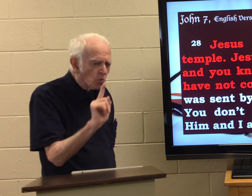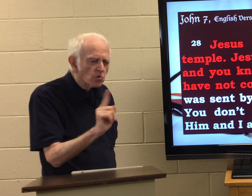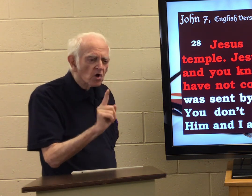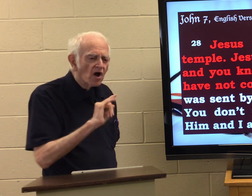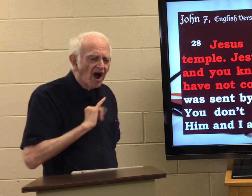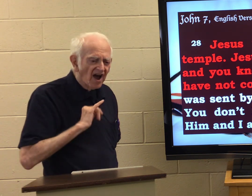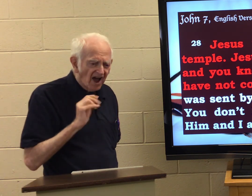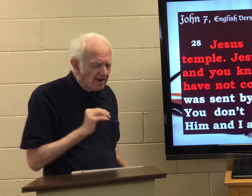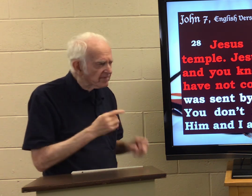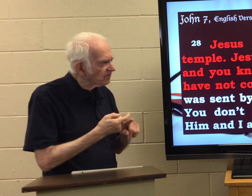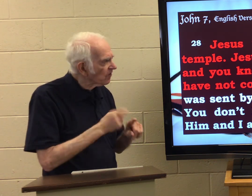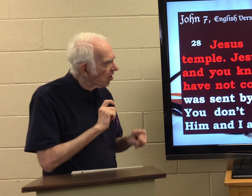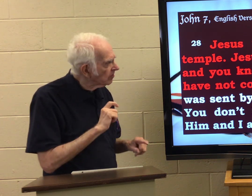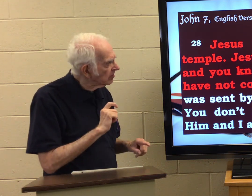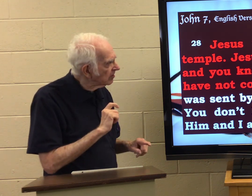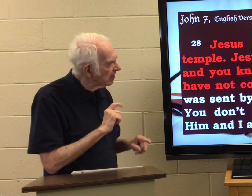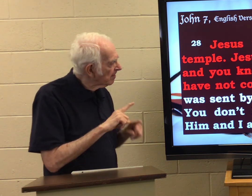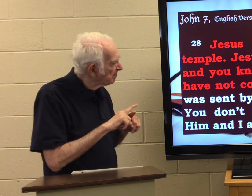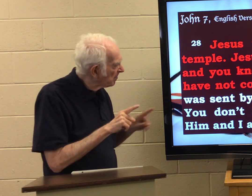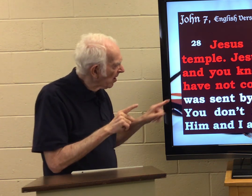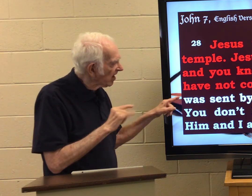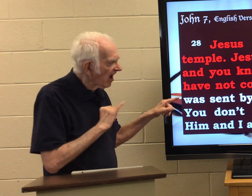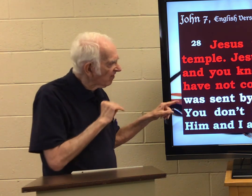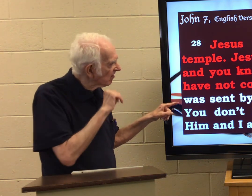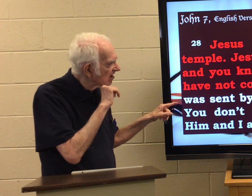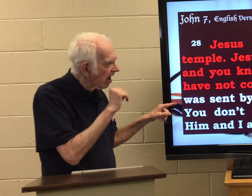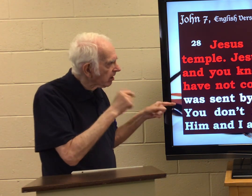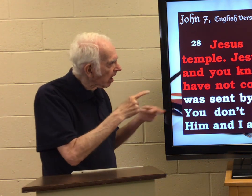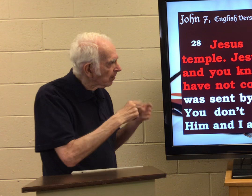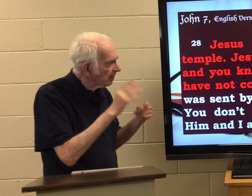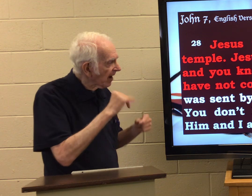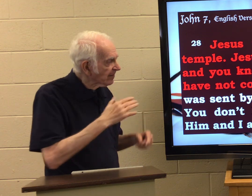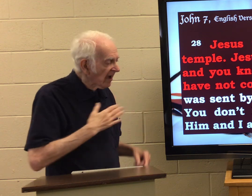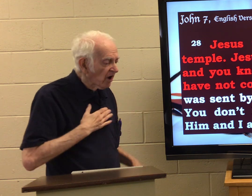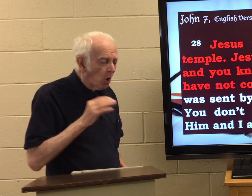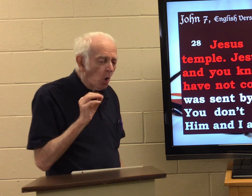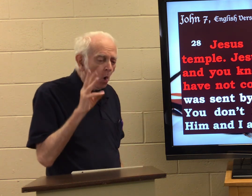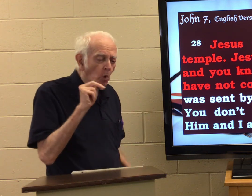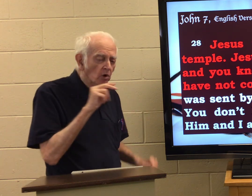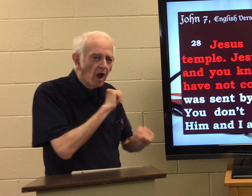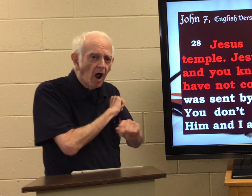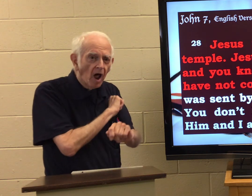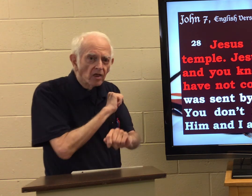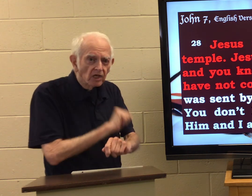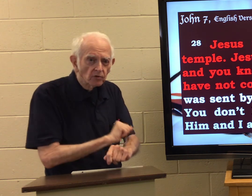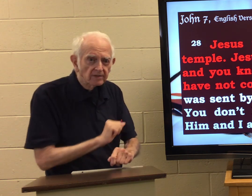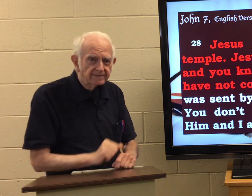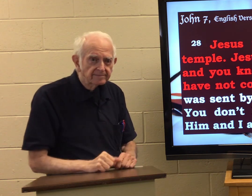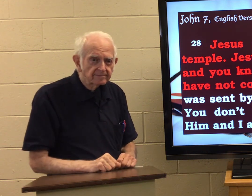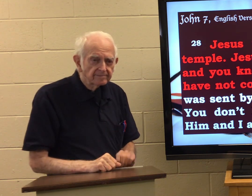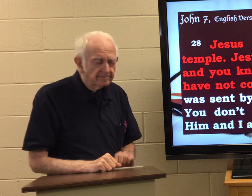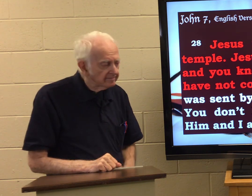where I'm from. But I have not come by my own authority.